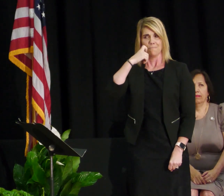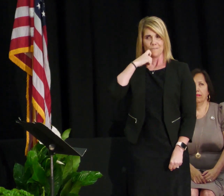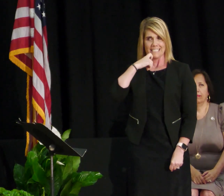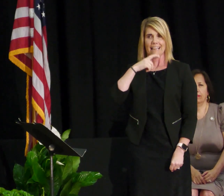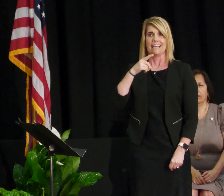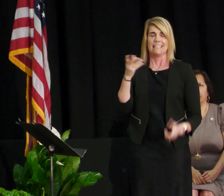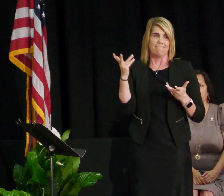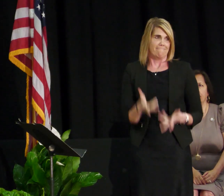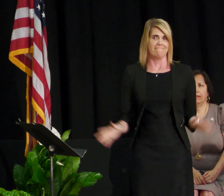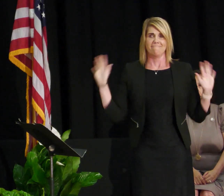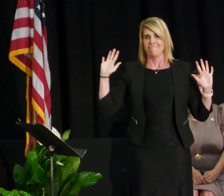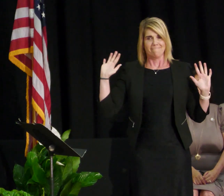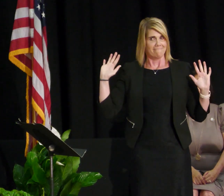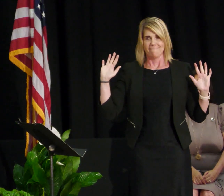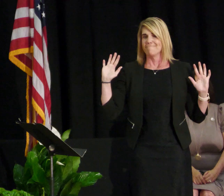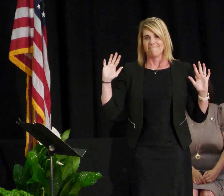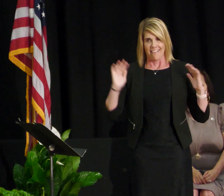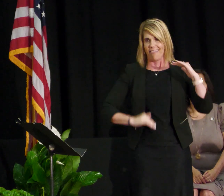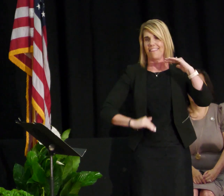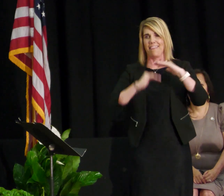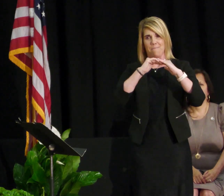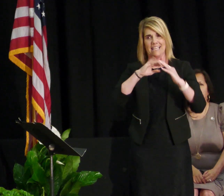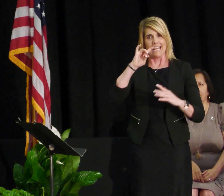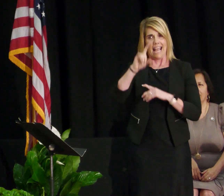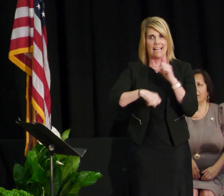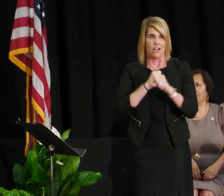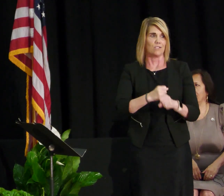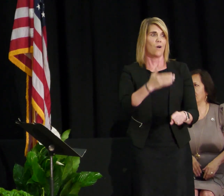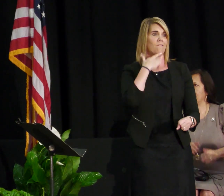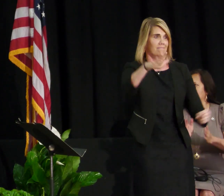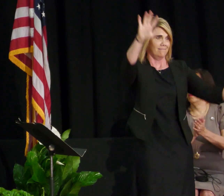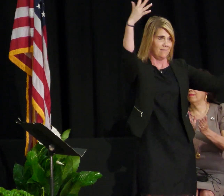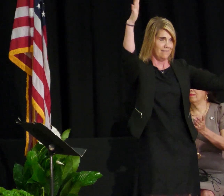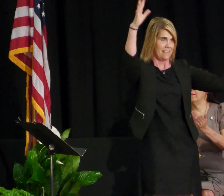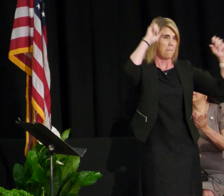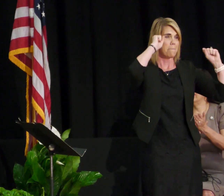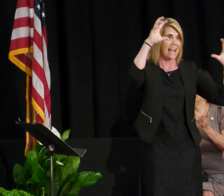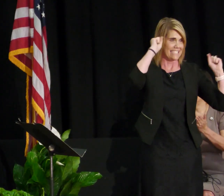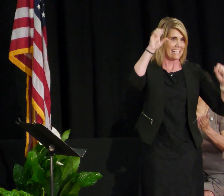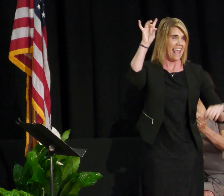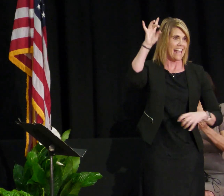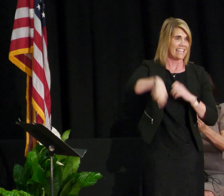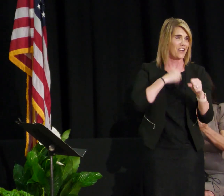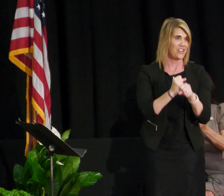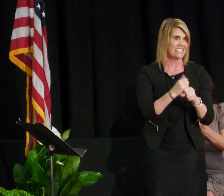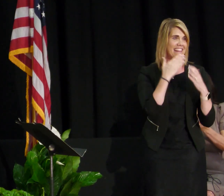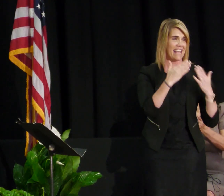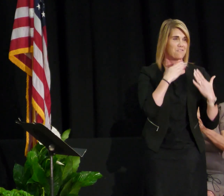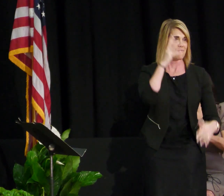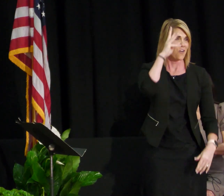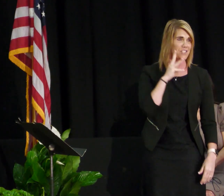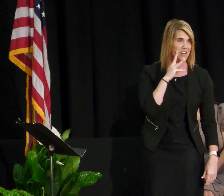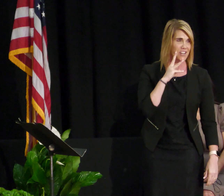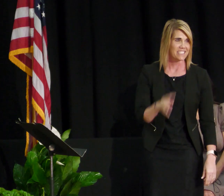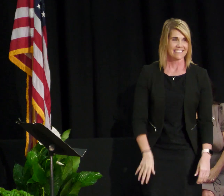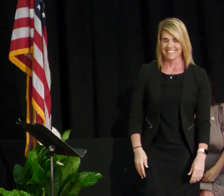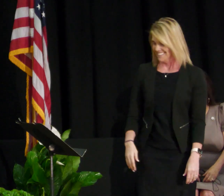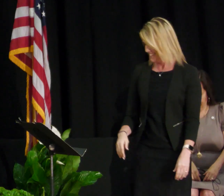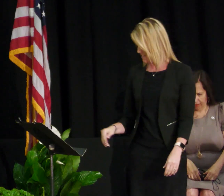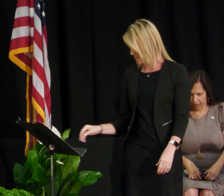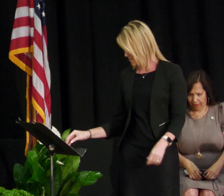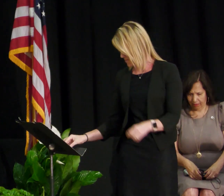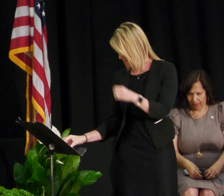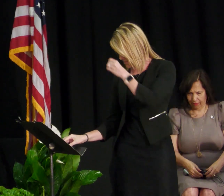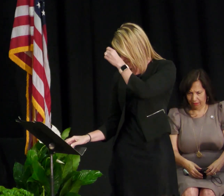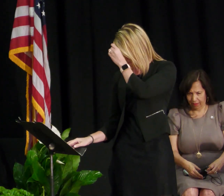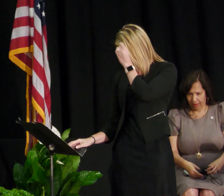Trustees here at CSDB. His term will be completed shortly. So thank you for the amazing eight years that you